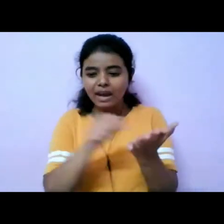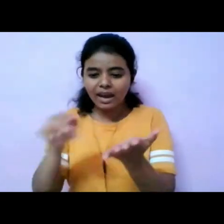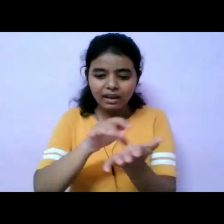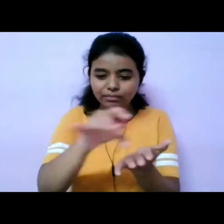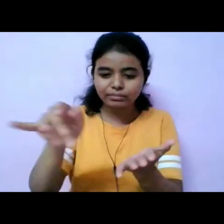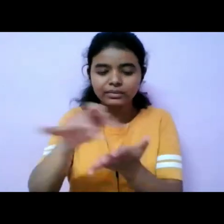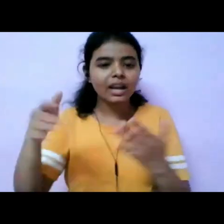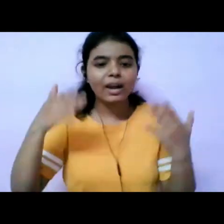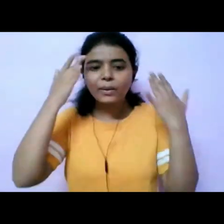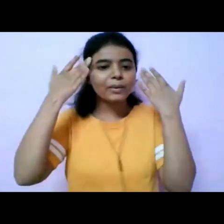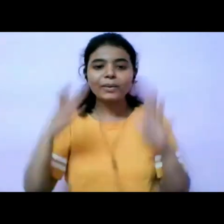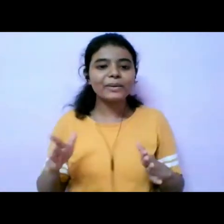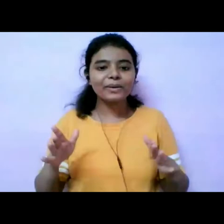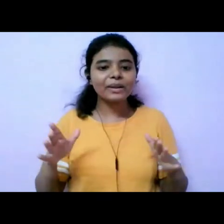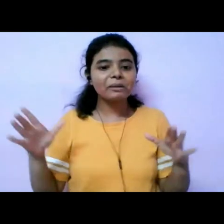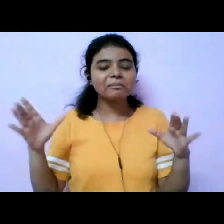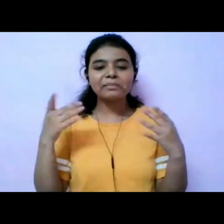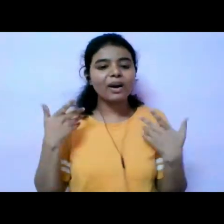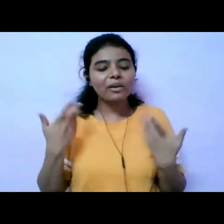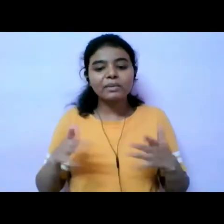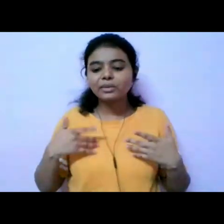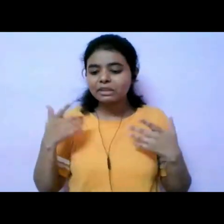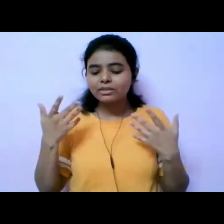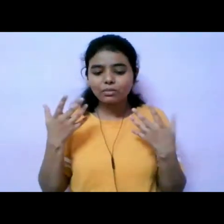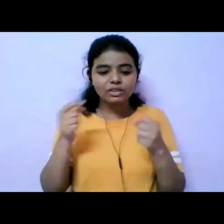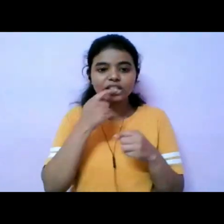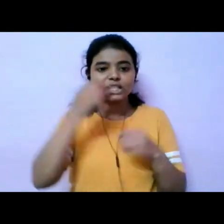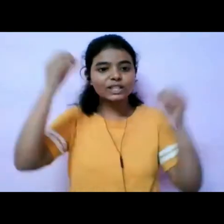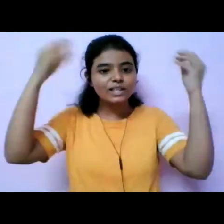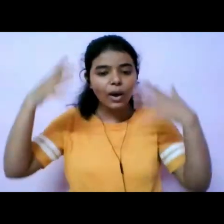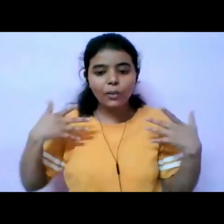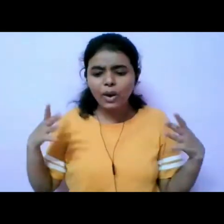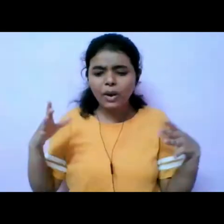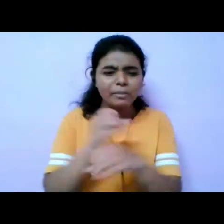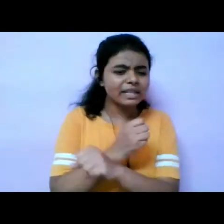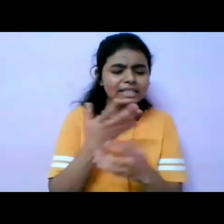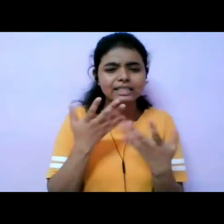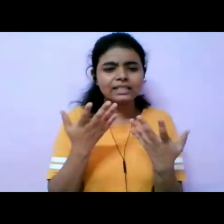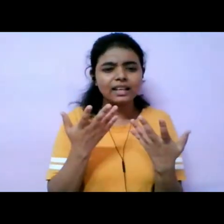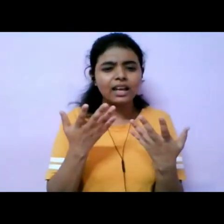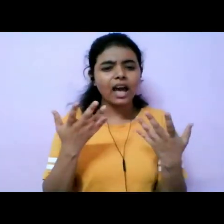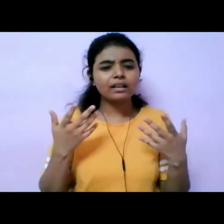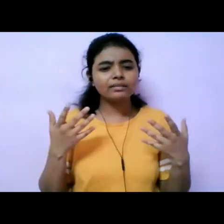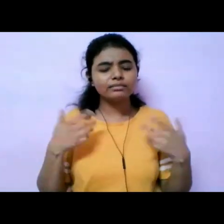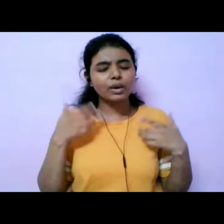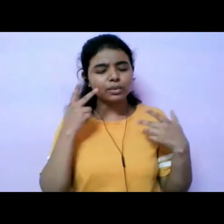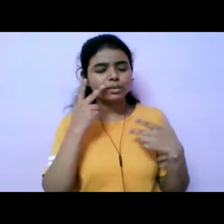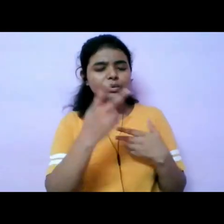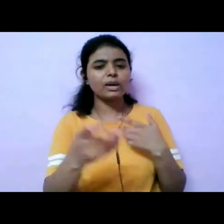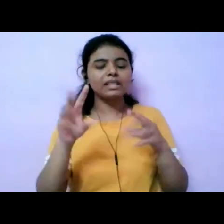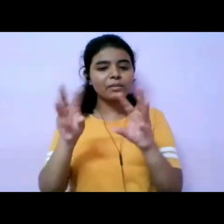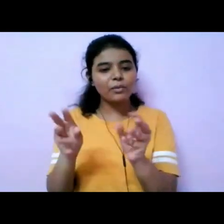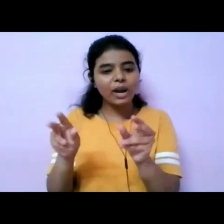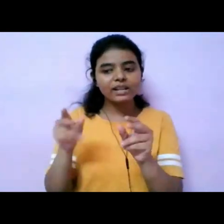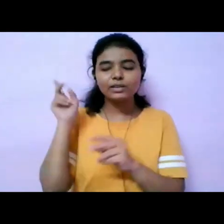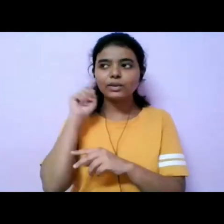Coordinated platonic movement in deep snow, crooked doors and radios